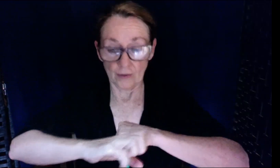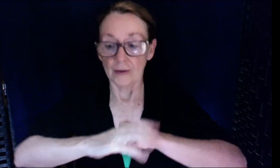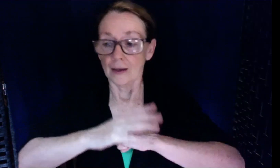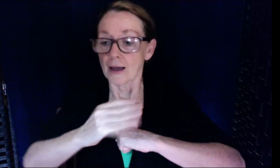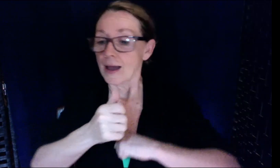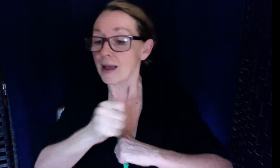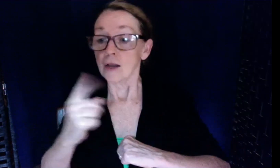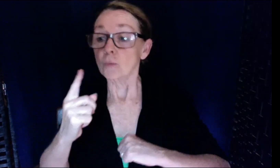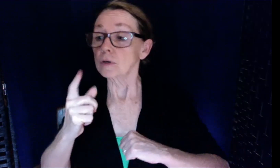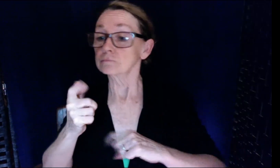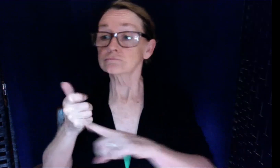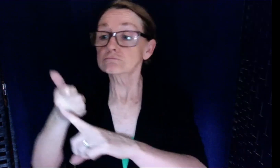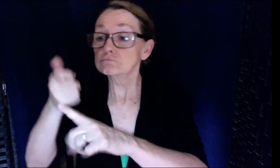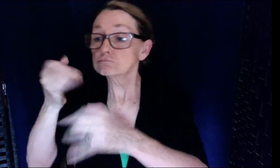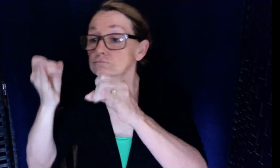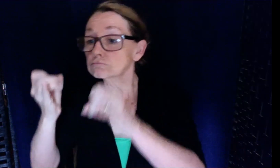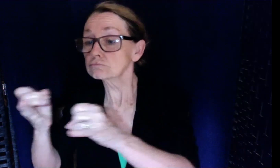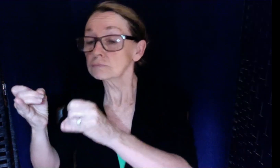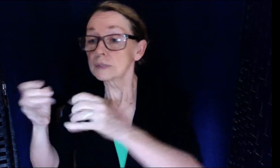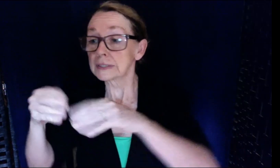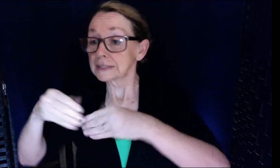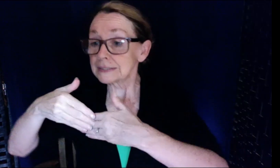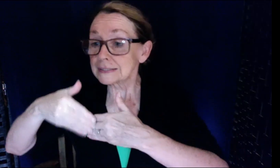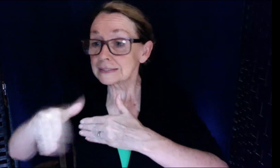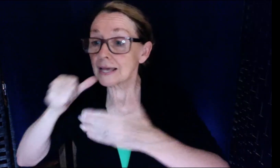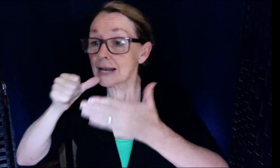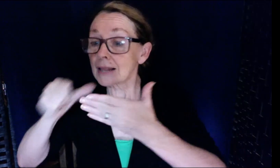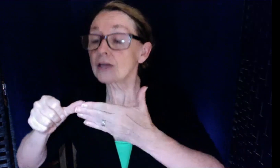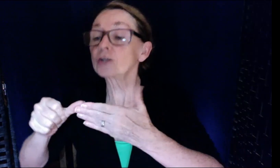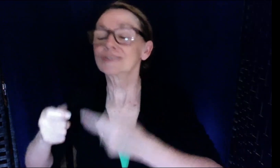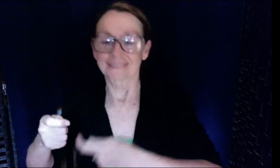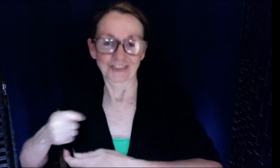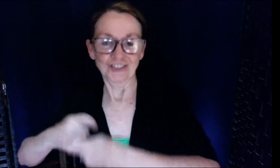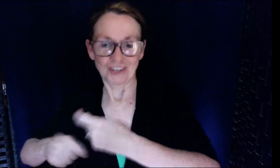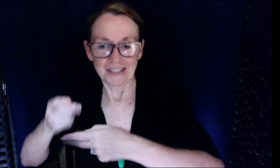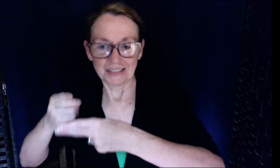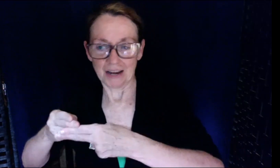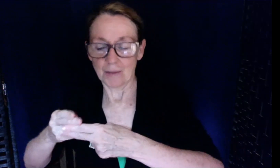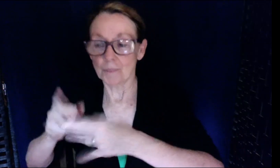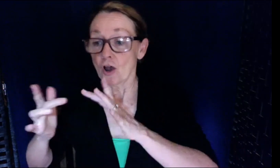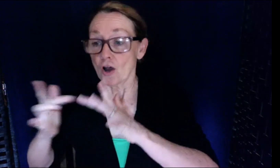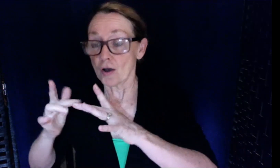sends out a letter, they would change their name and contact information so that they reach out to them.